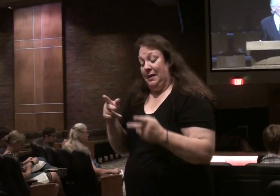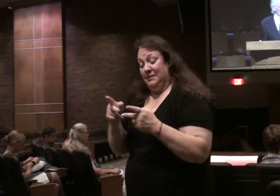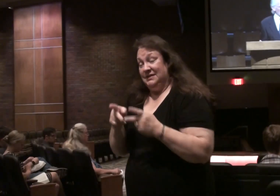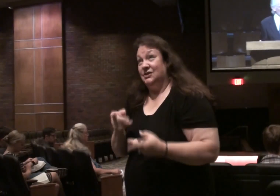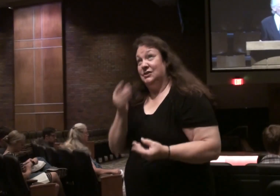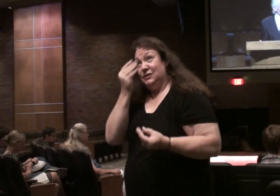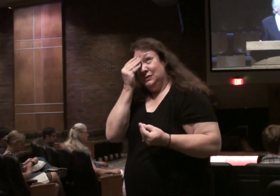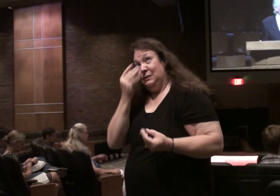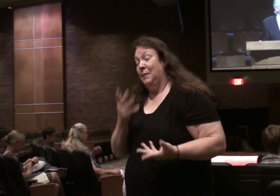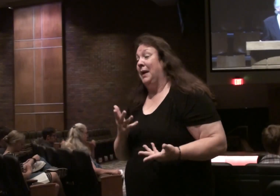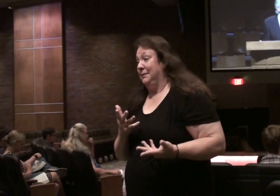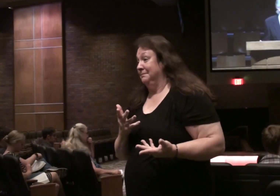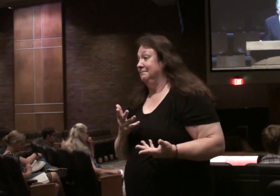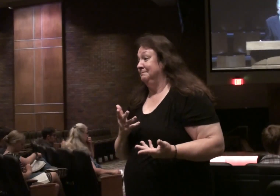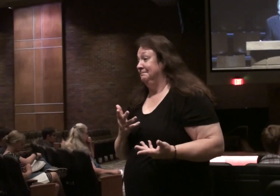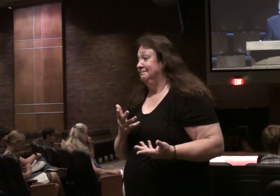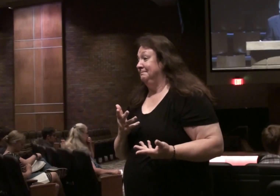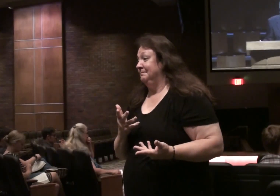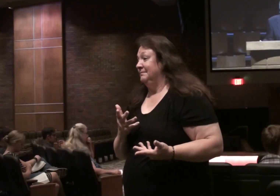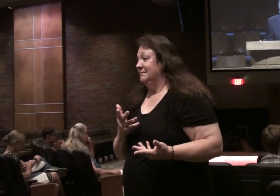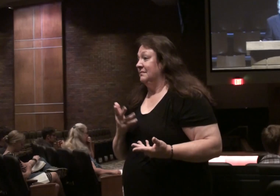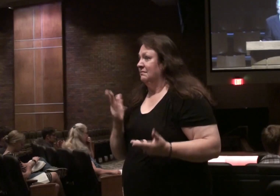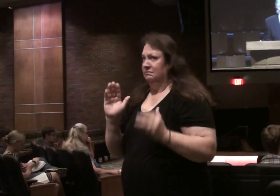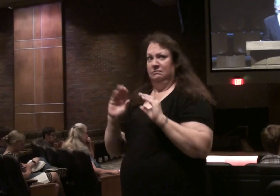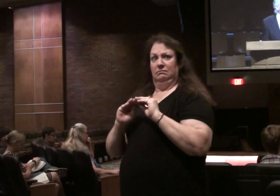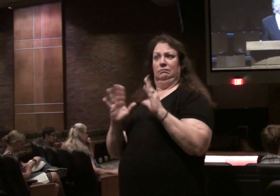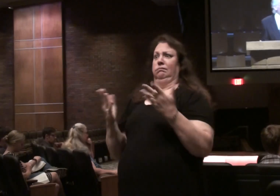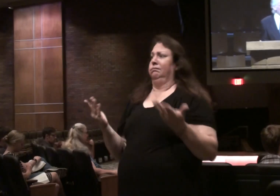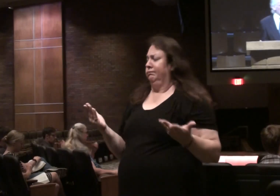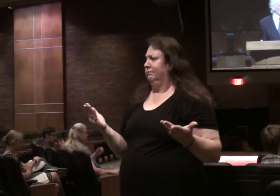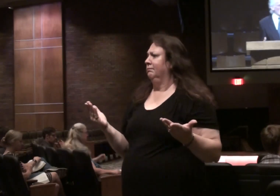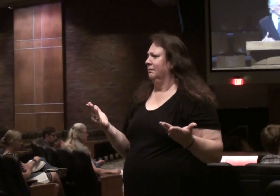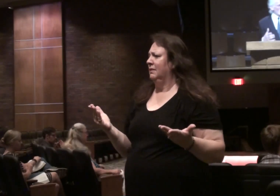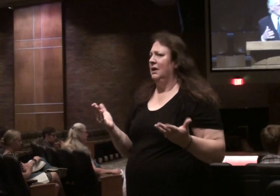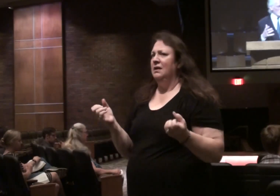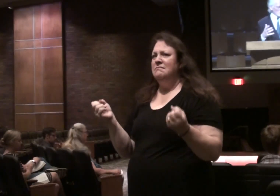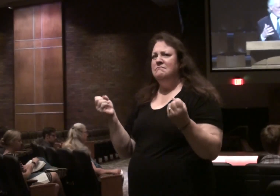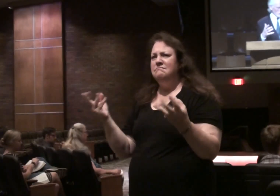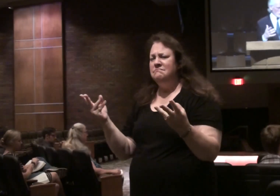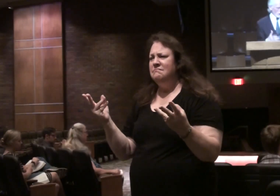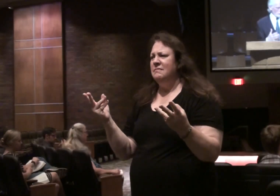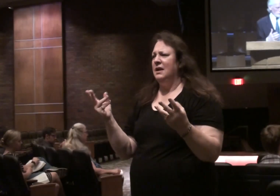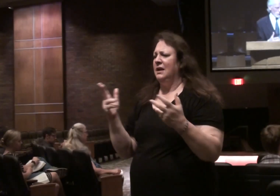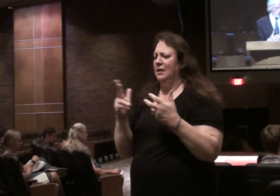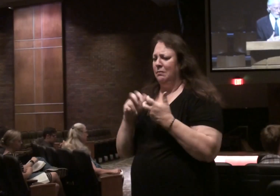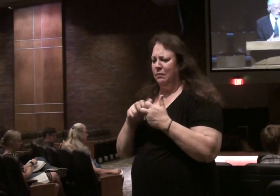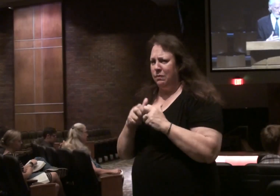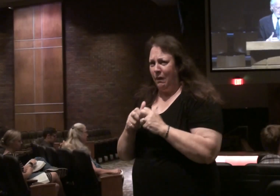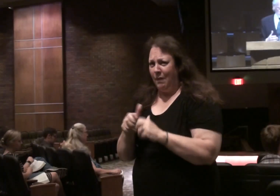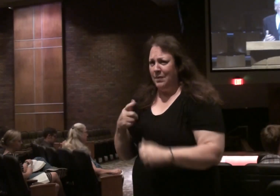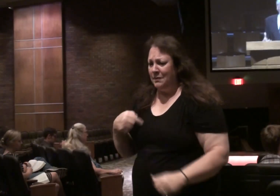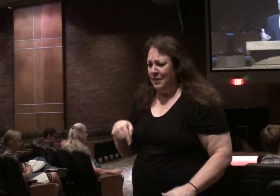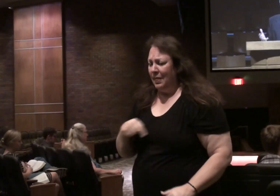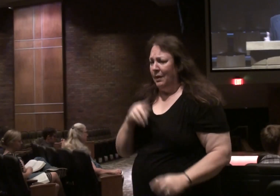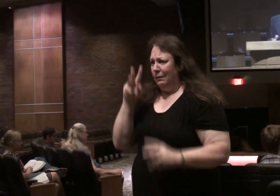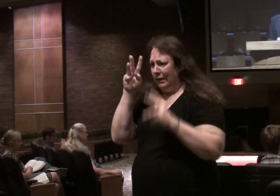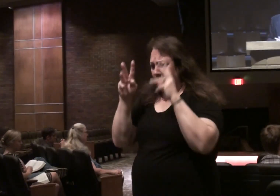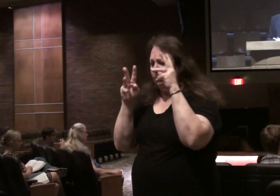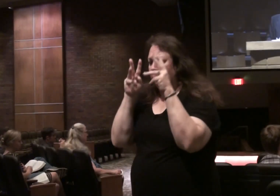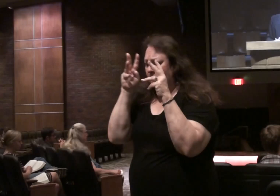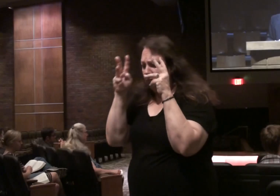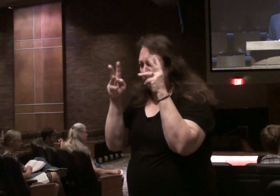It seems pretty clear. But so many of the problems that we